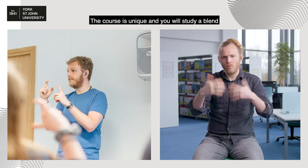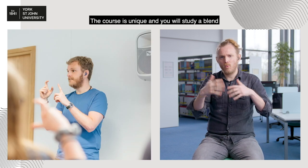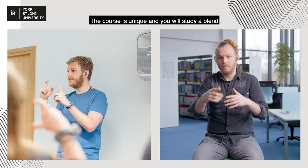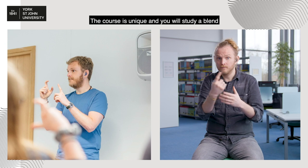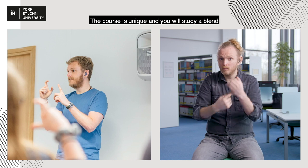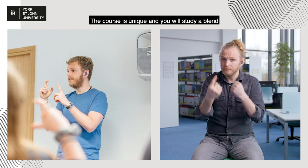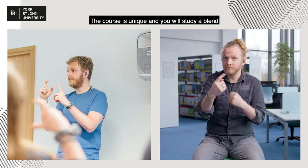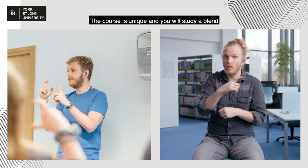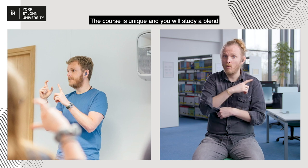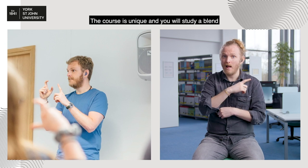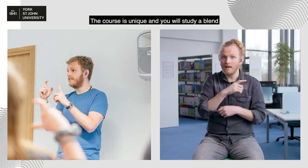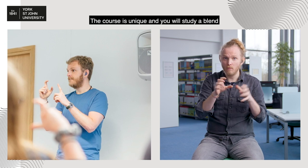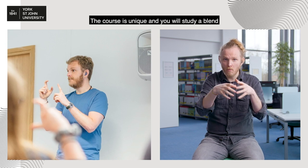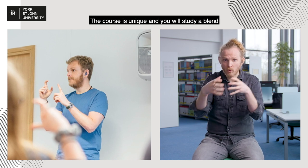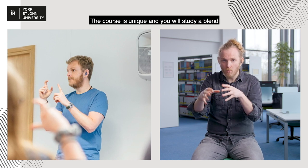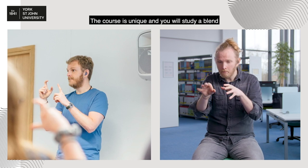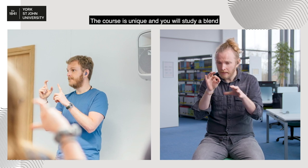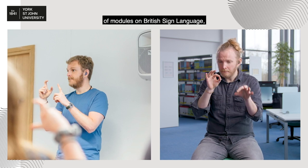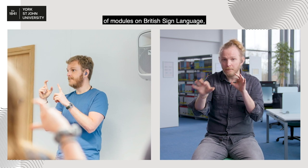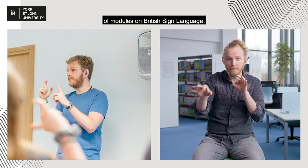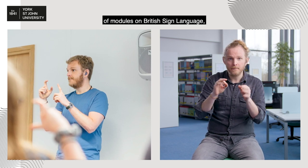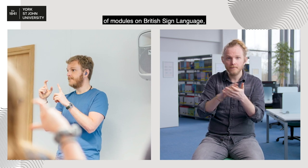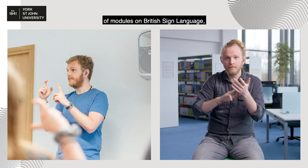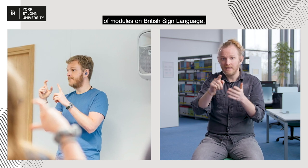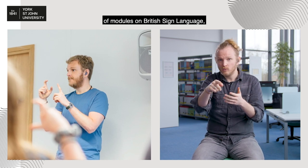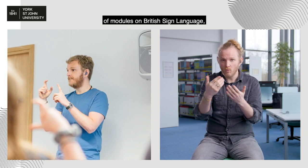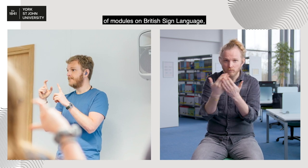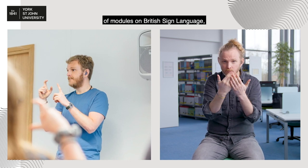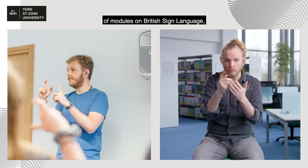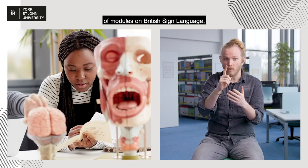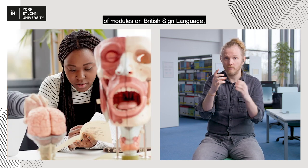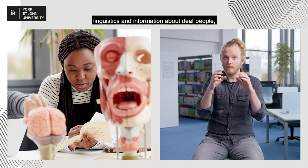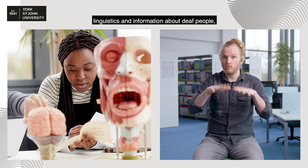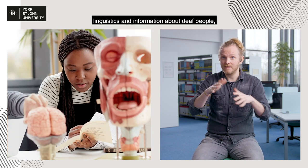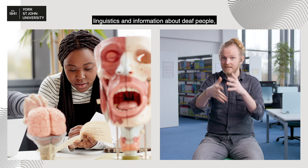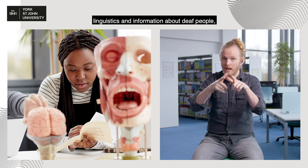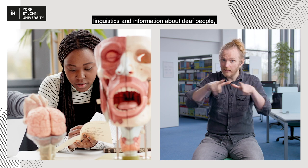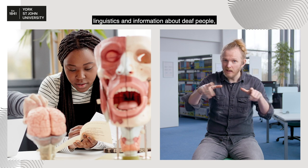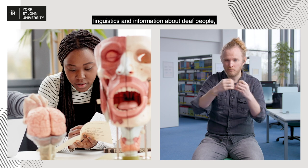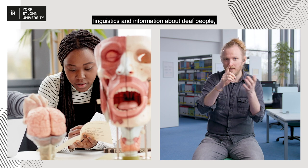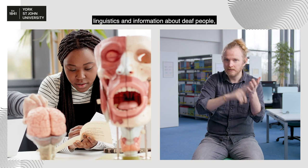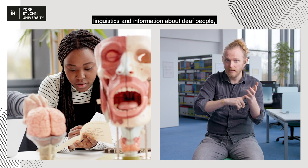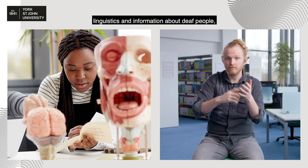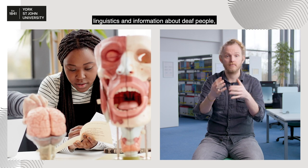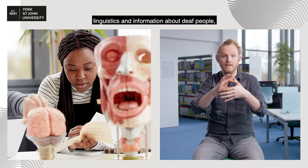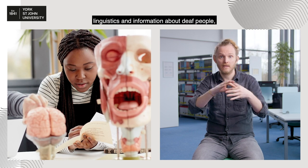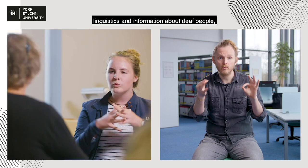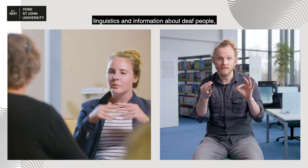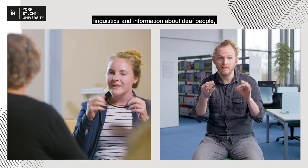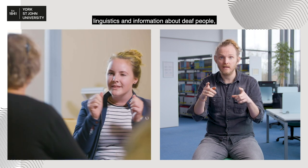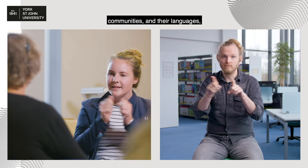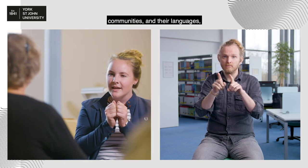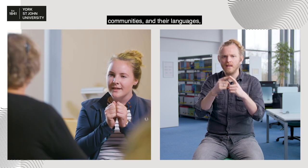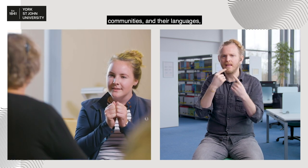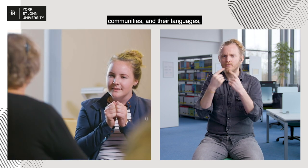The course is unique and you will study a blend of modules on British Sign Language, Linguistics, and information about Deaf